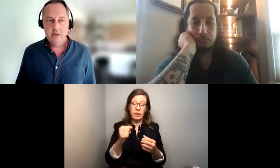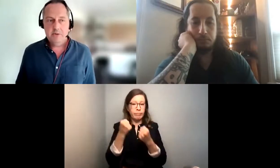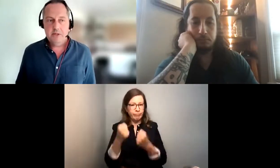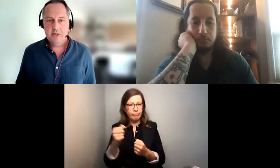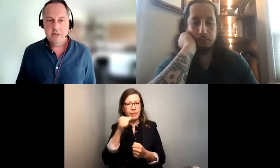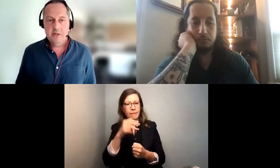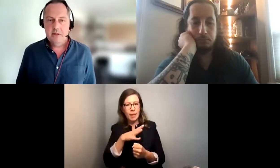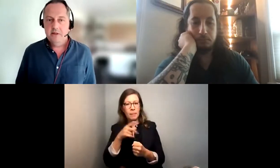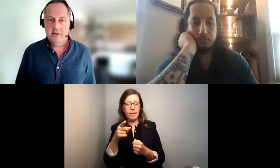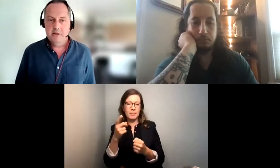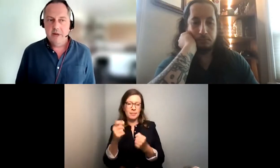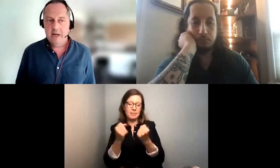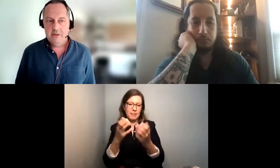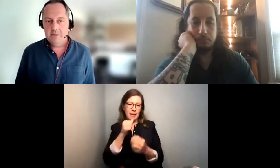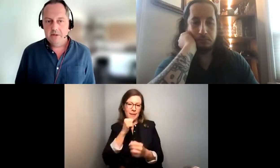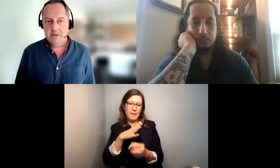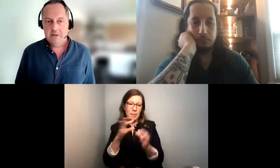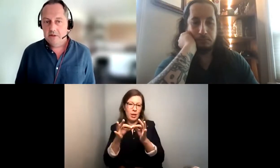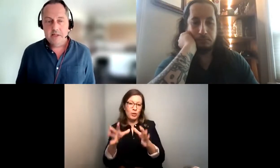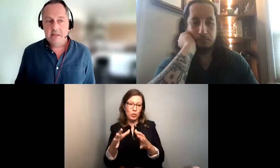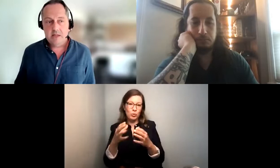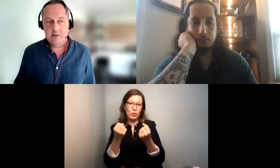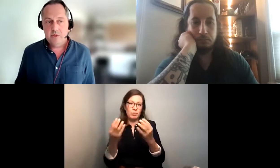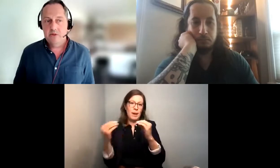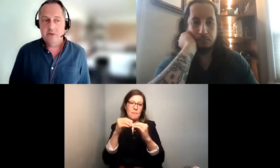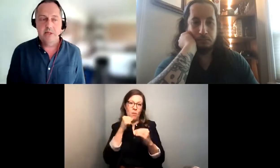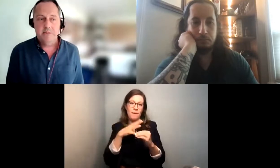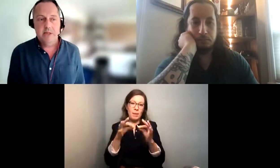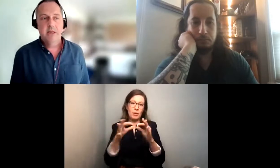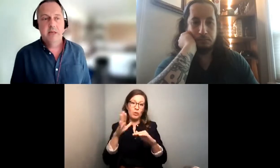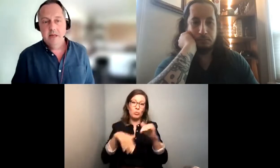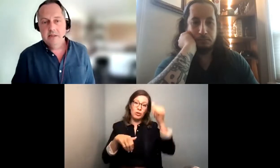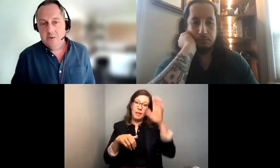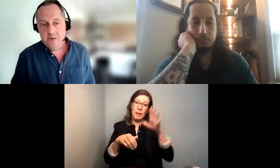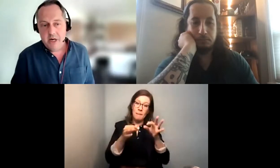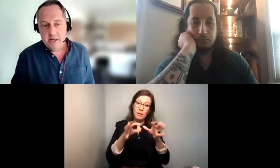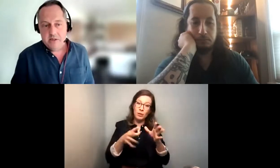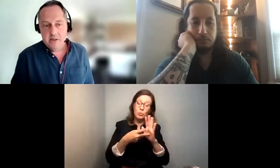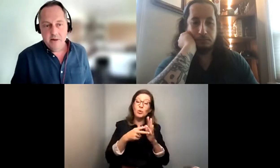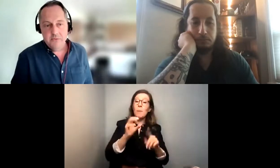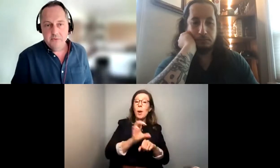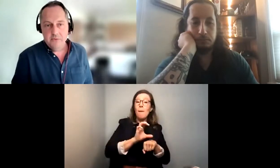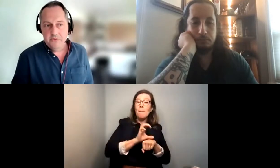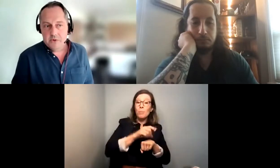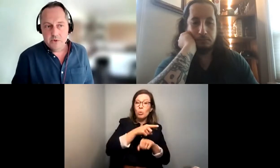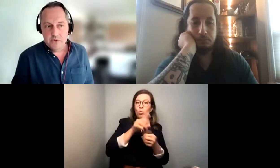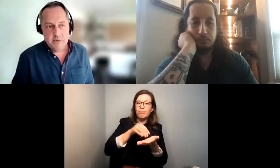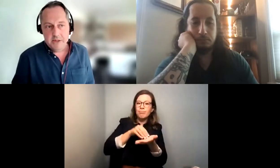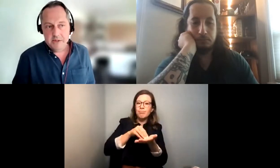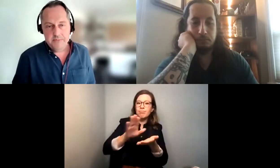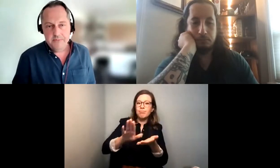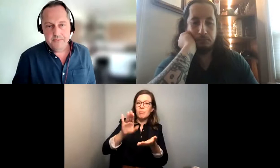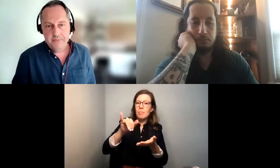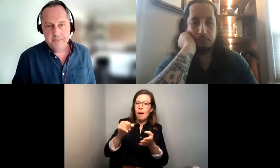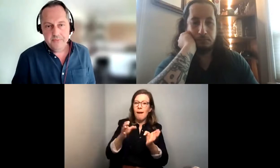female interpreters than male interpreters. So the data sets that we do use tend to have a bias towards